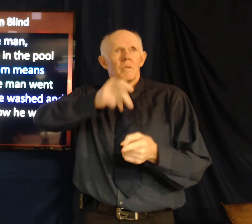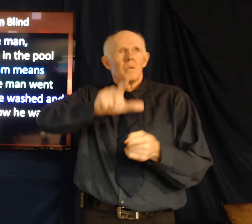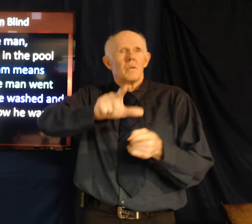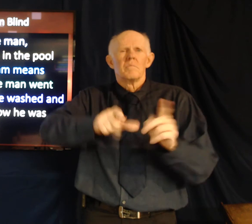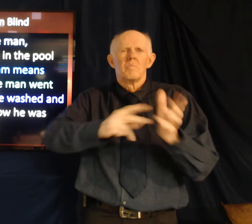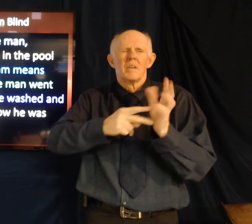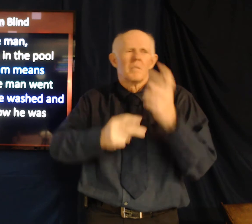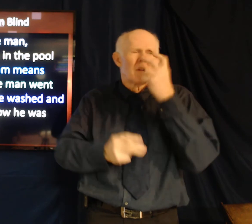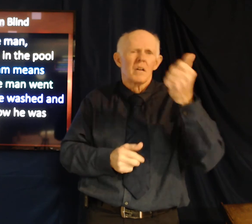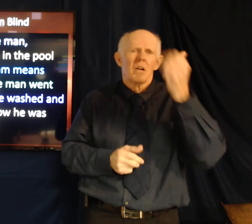the pool.